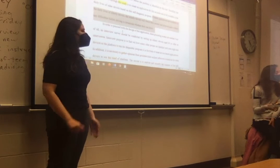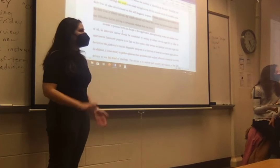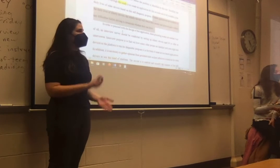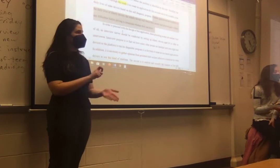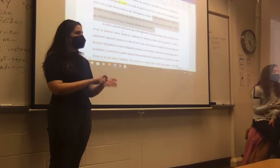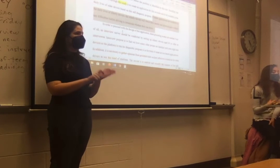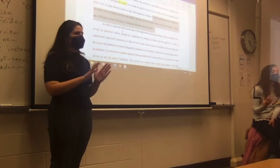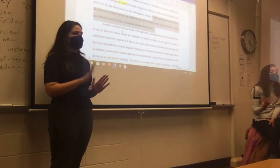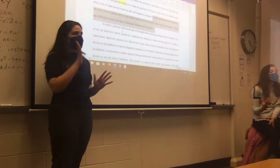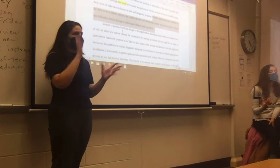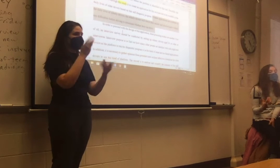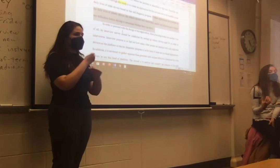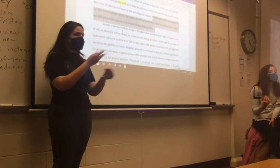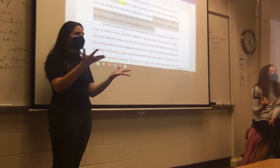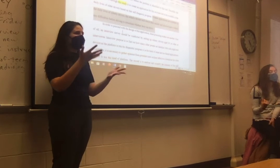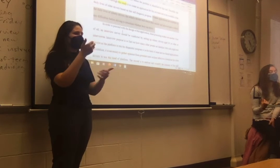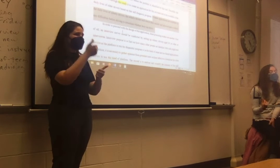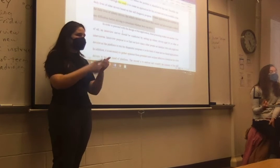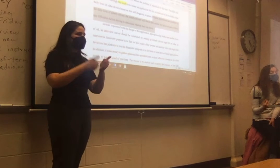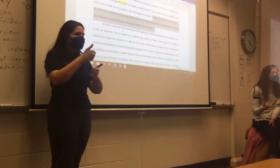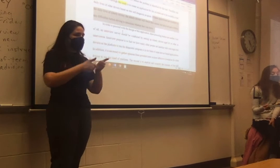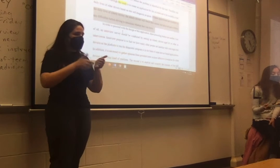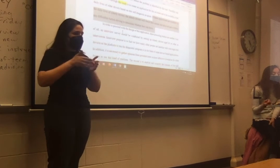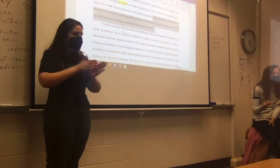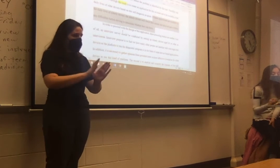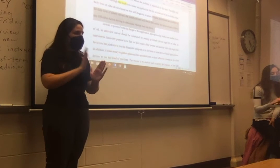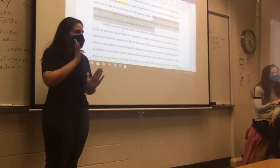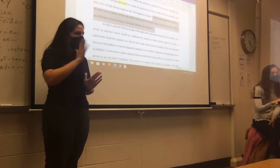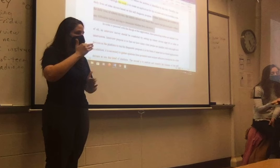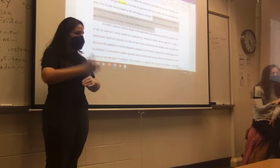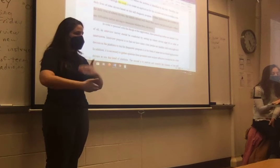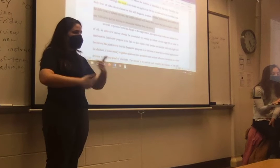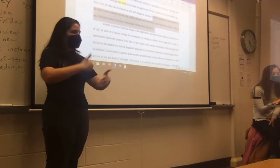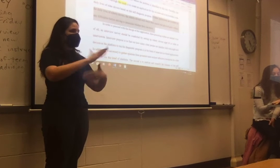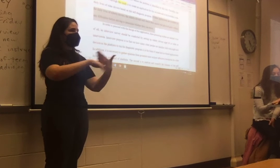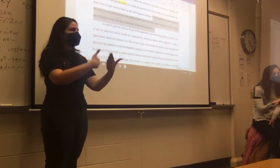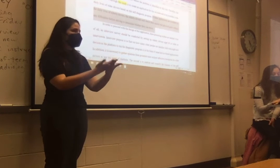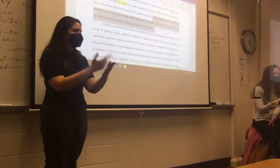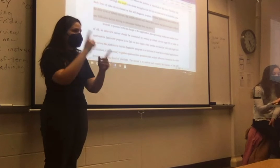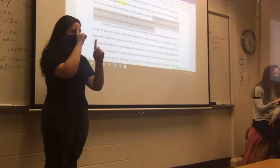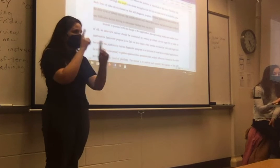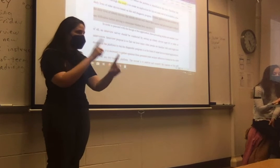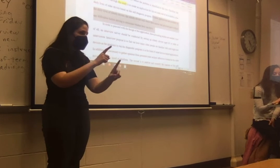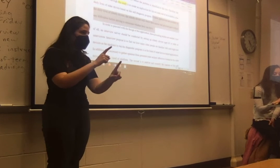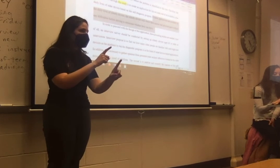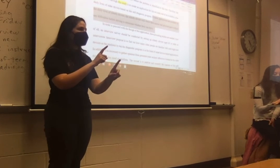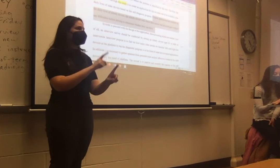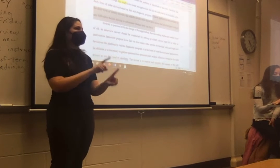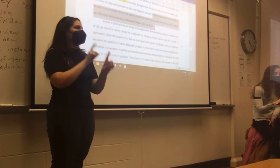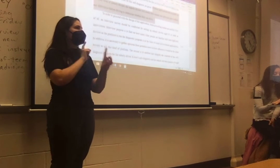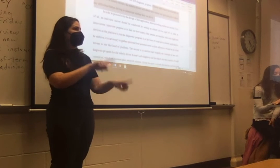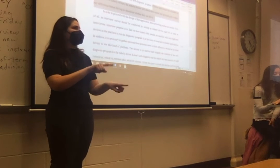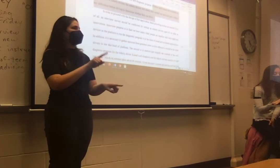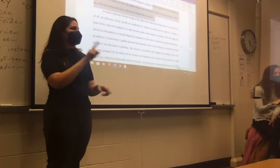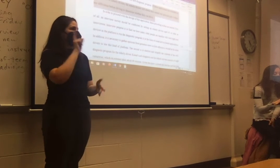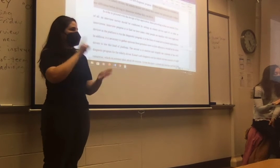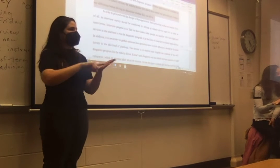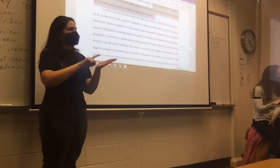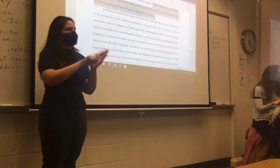study in order to achieve the goal or to answer the research questions. So we can see maybe 3 steps for the